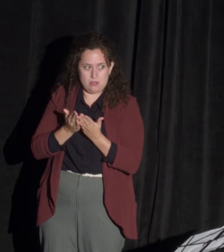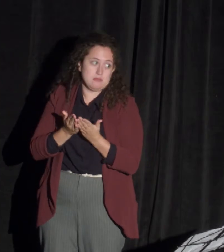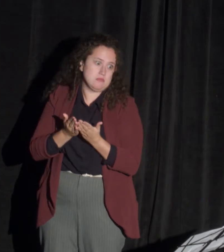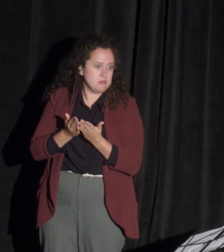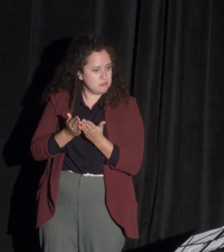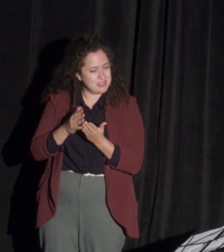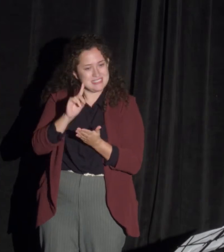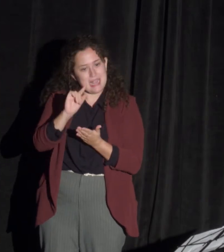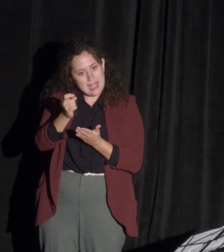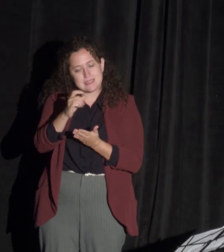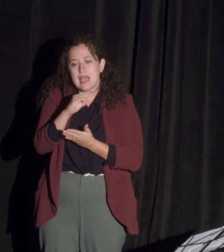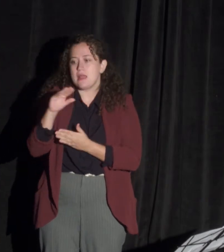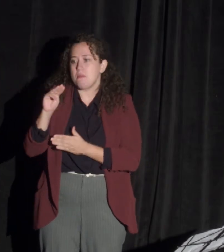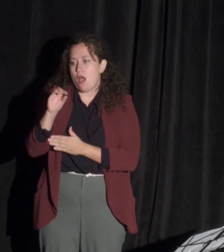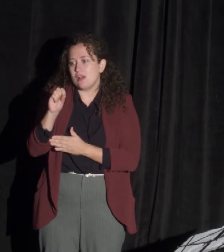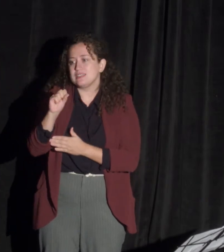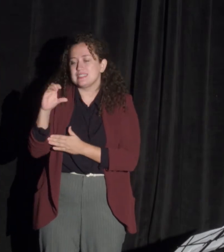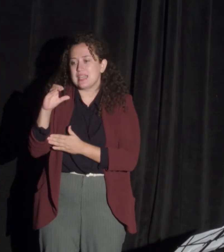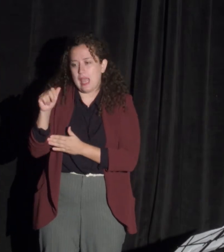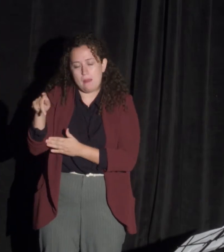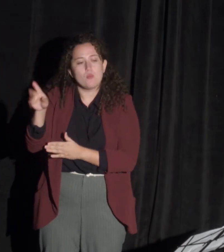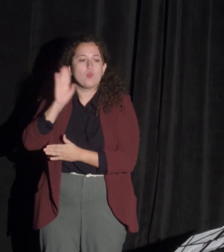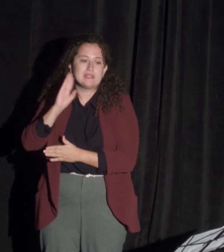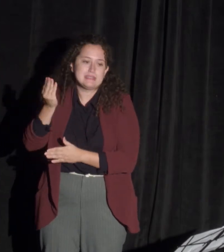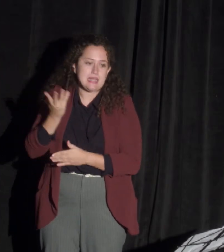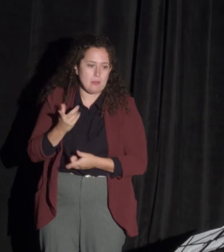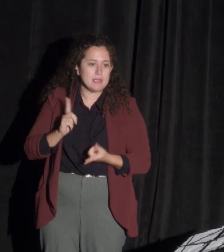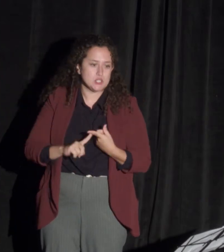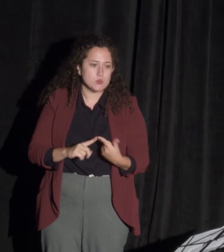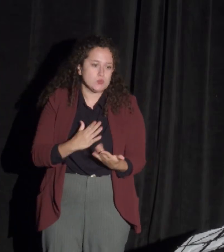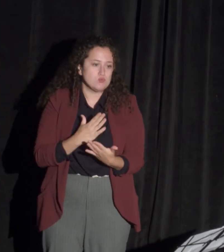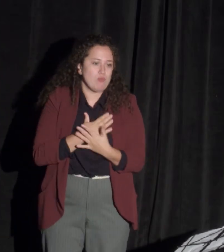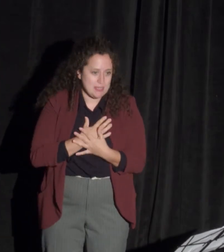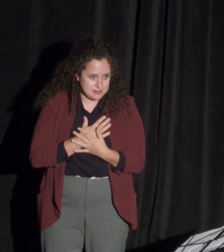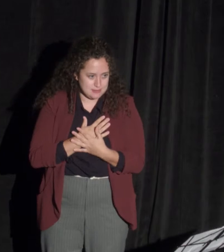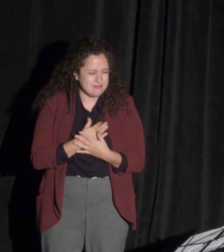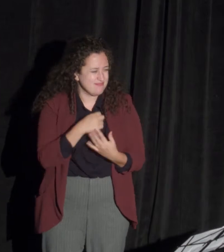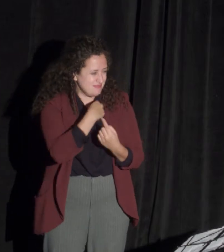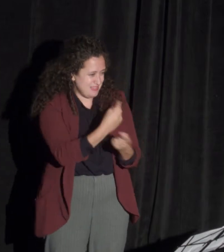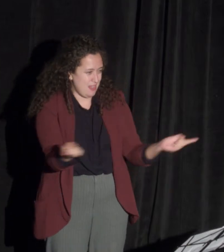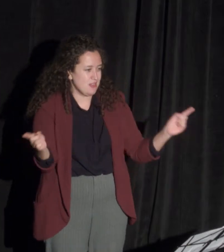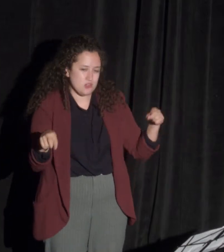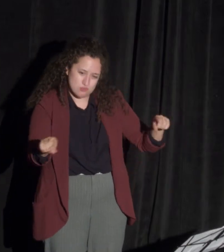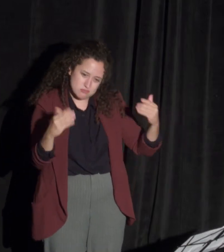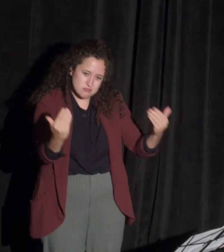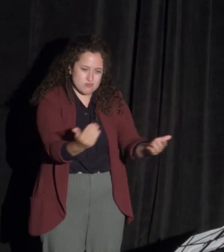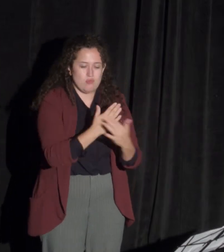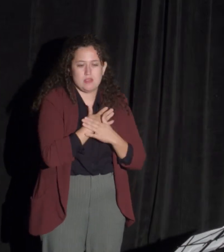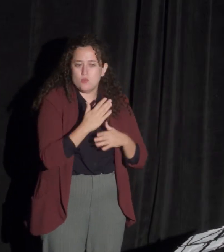to rest. I am telling you to do the same in whatever form you need, in whatever way you